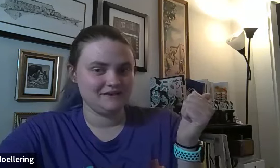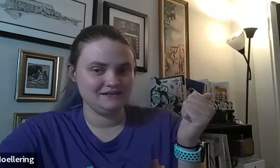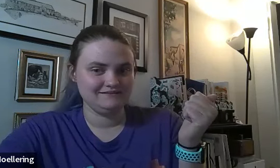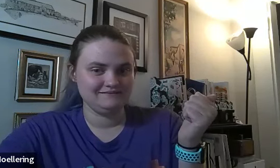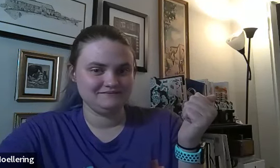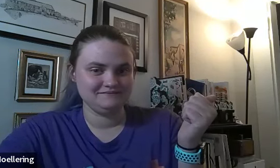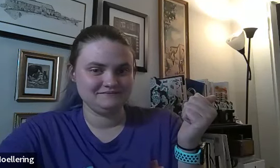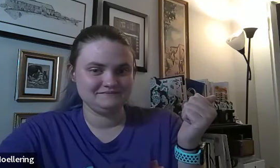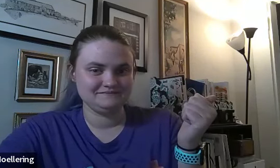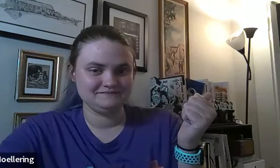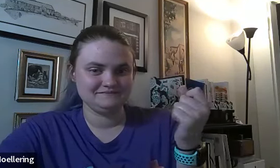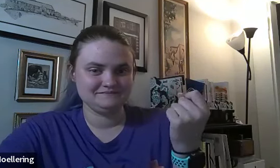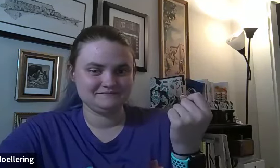11,